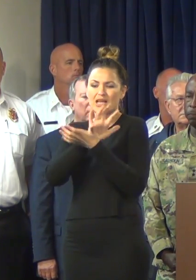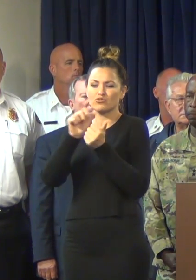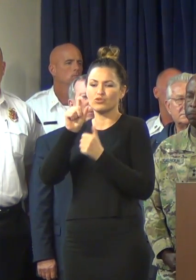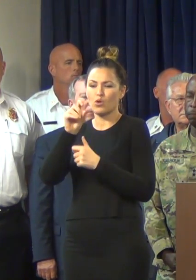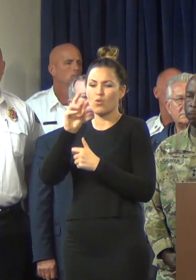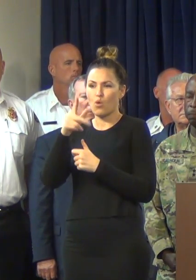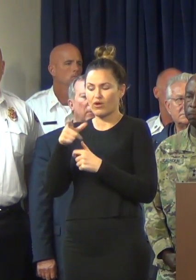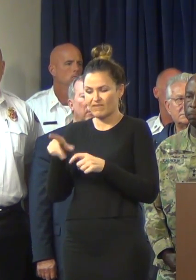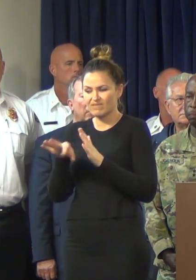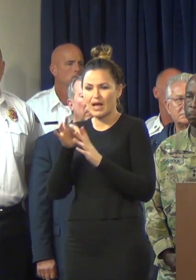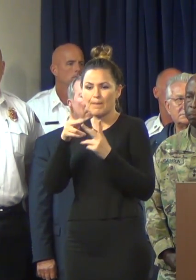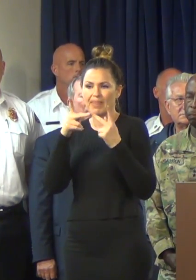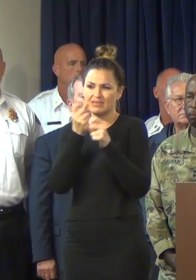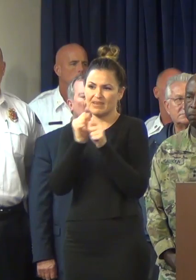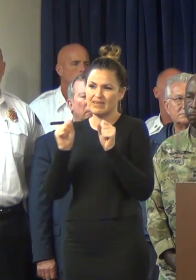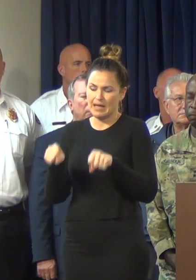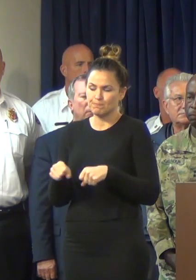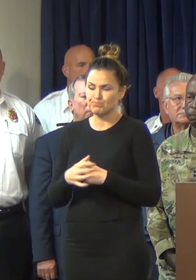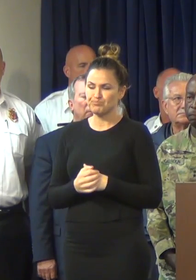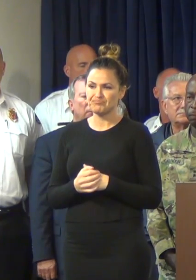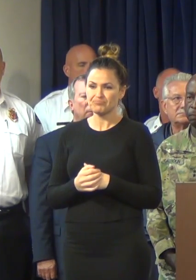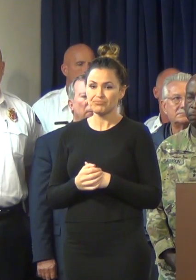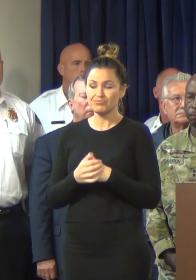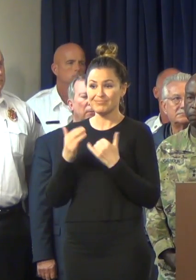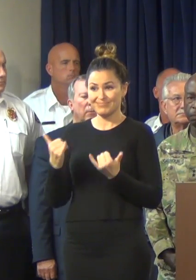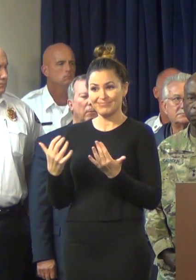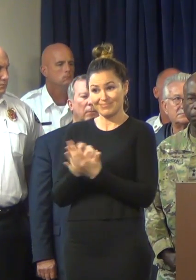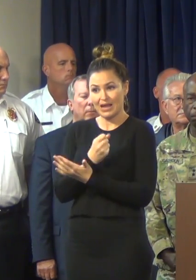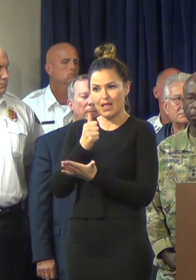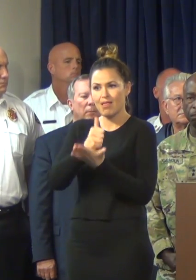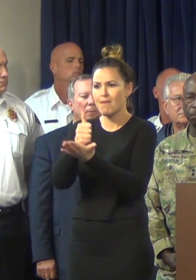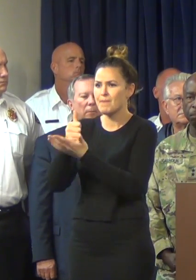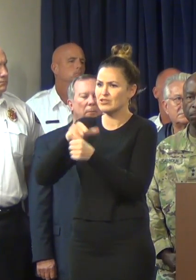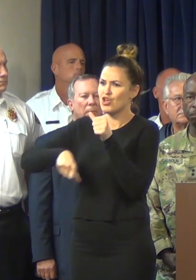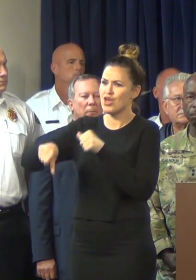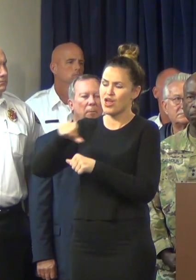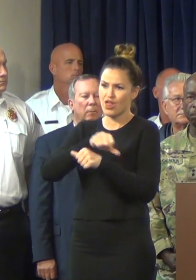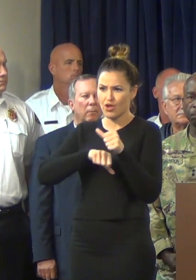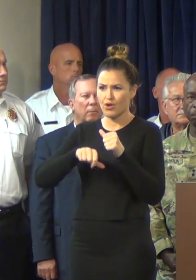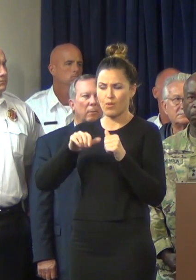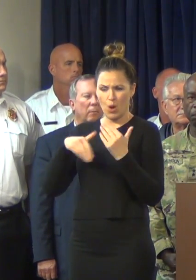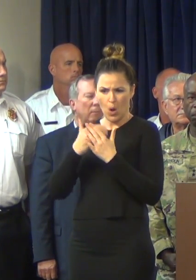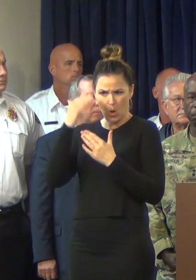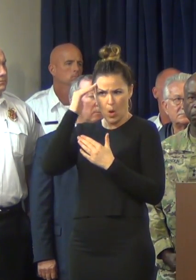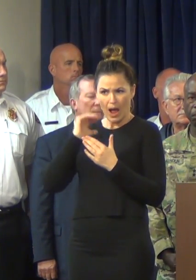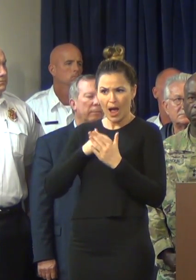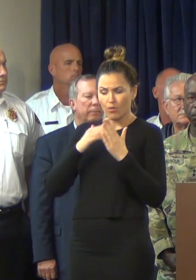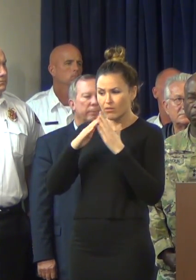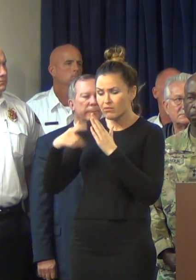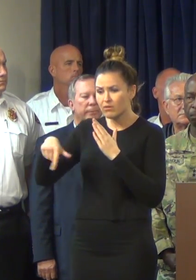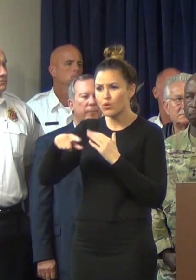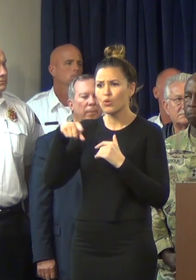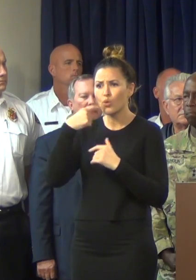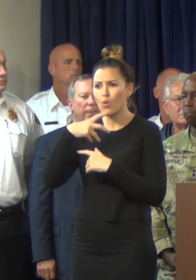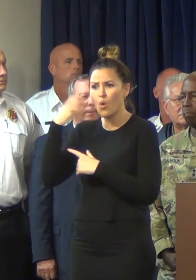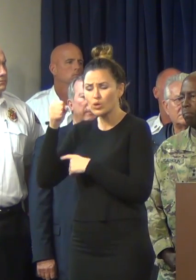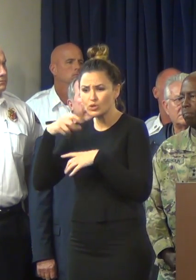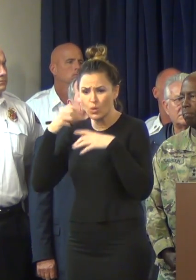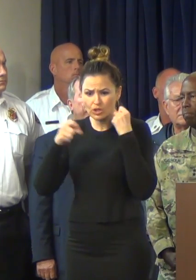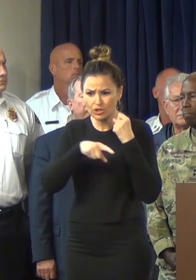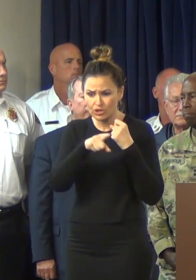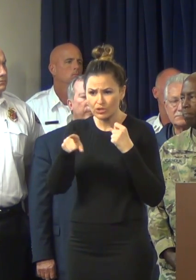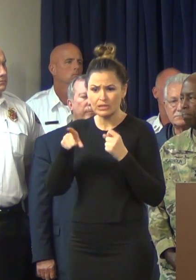you can find a shelter. Now is the time to help each other. We all know in our neighborhoods who the elderly are, who those have